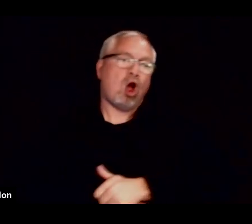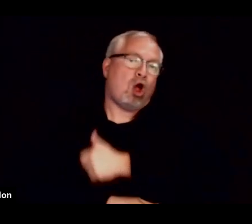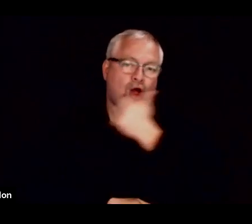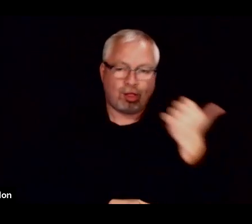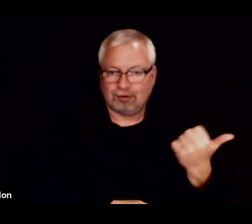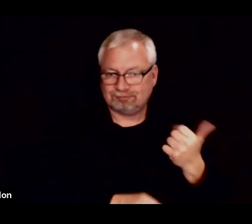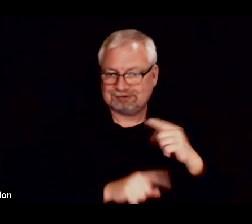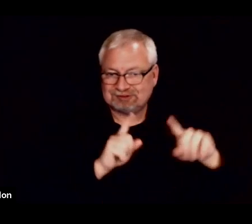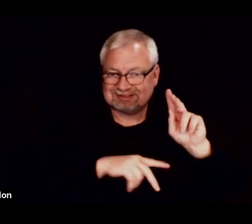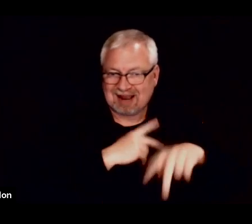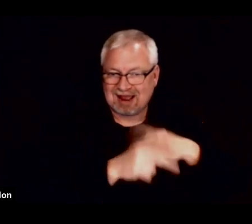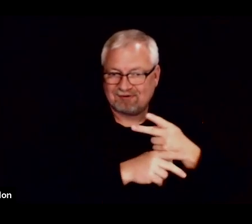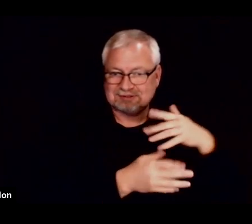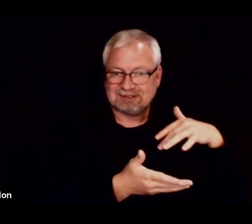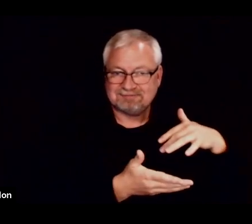include